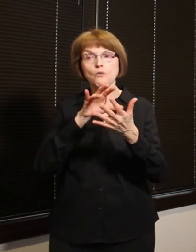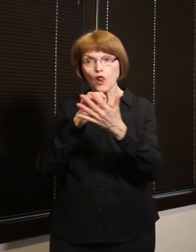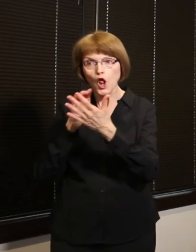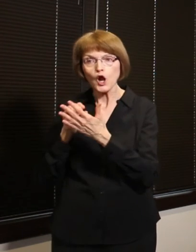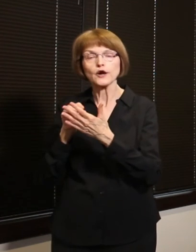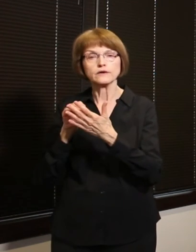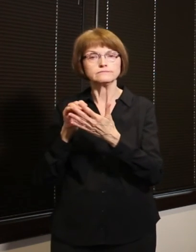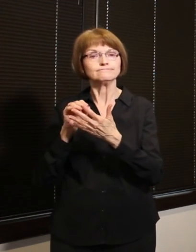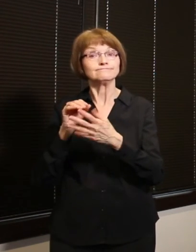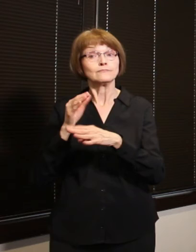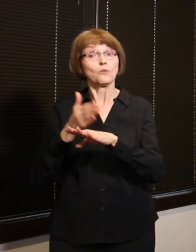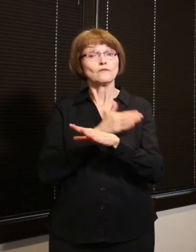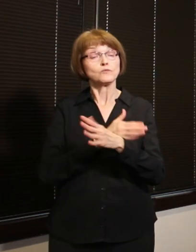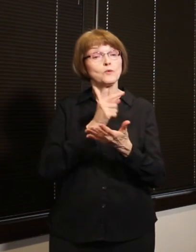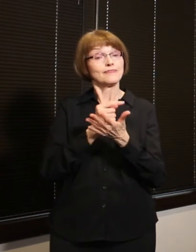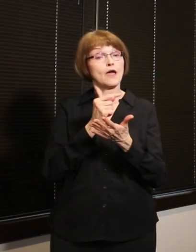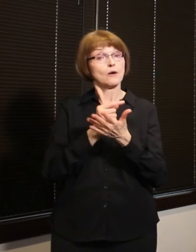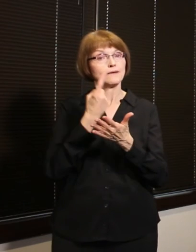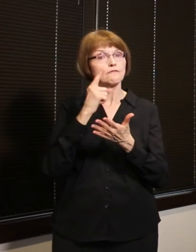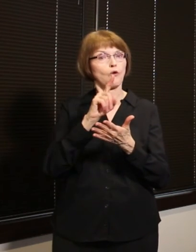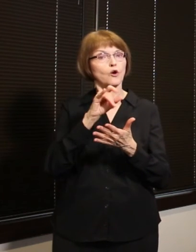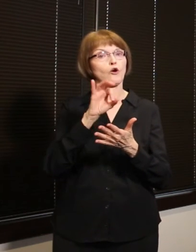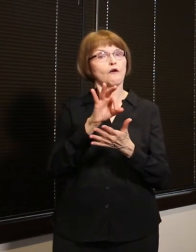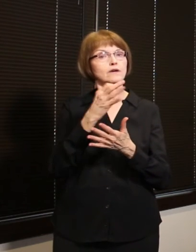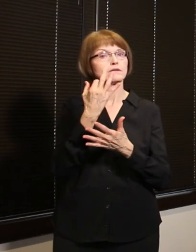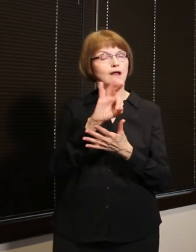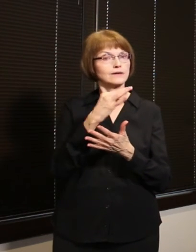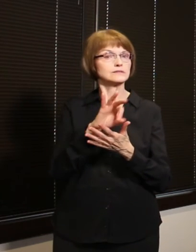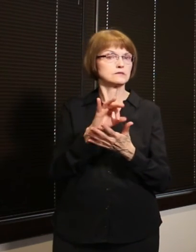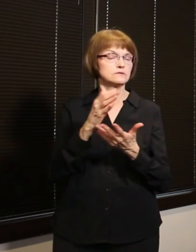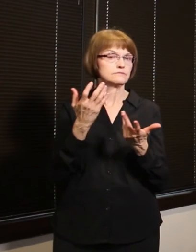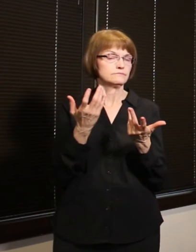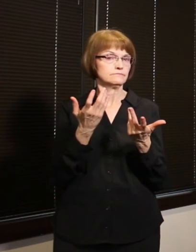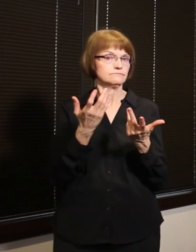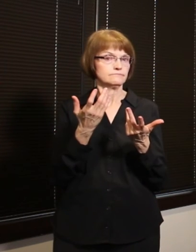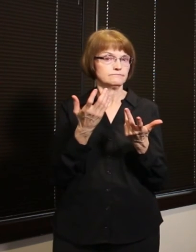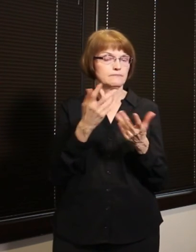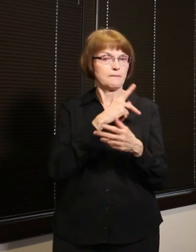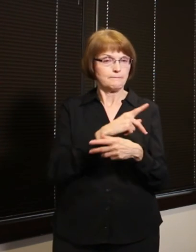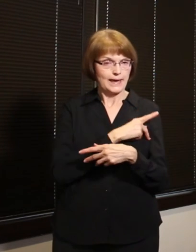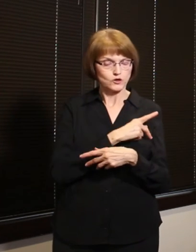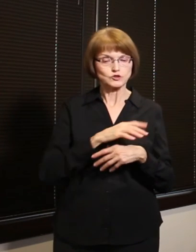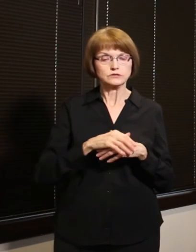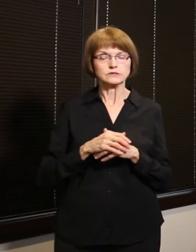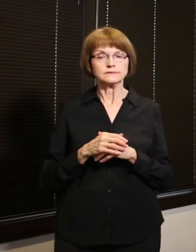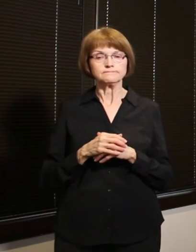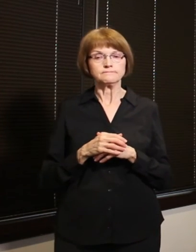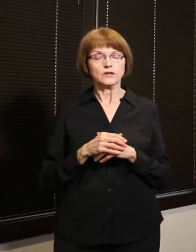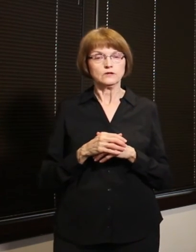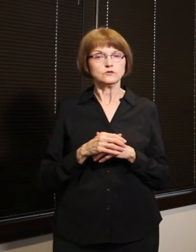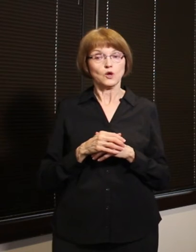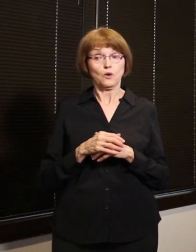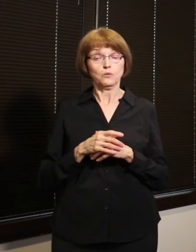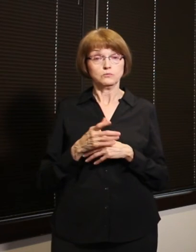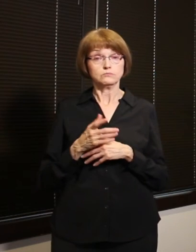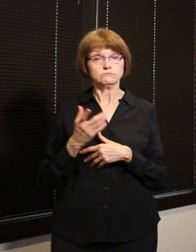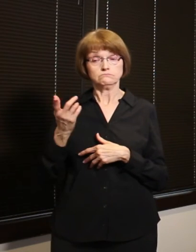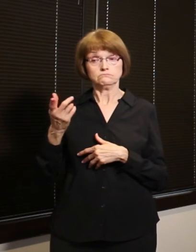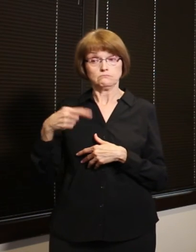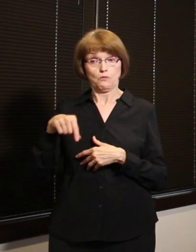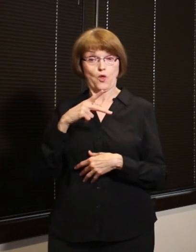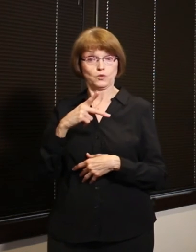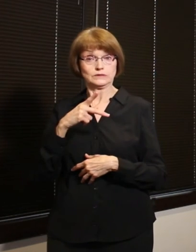our therapy for COVID patients. And so what we're actually seeing is patients that potentially early on in